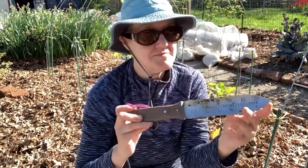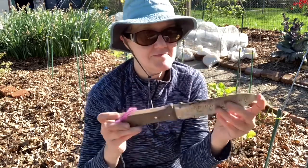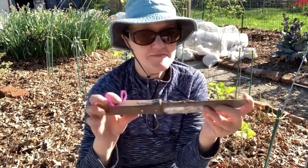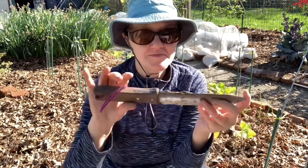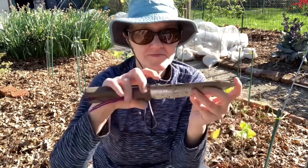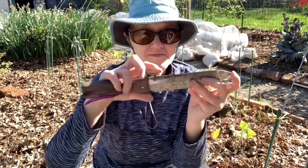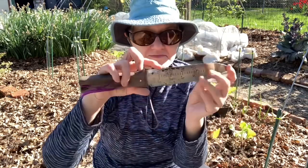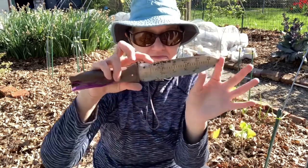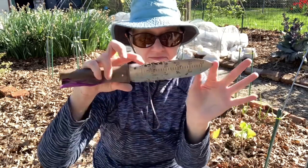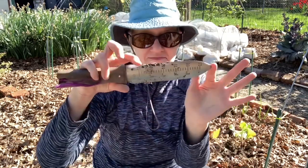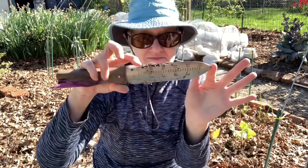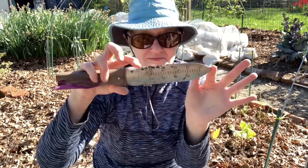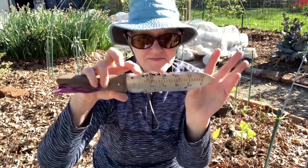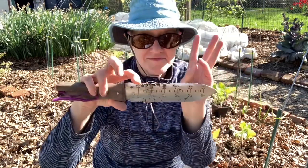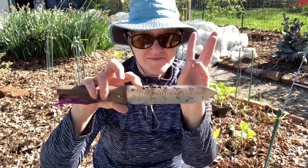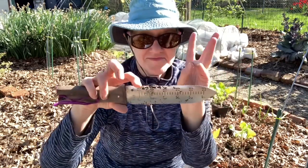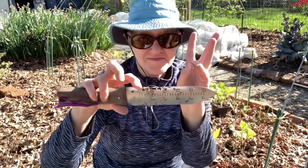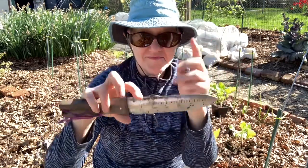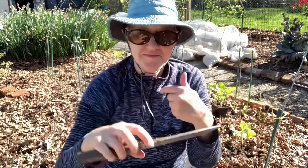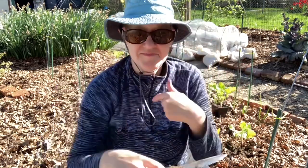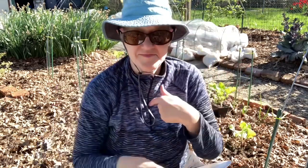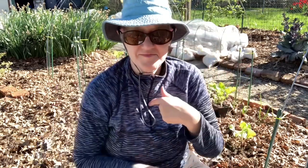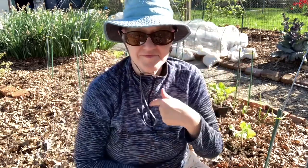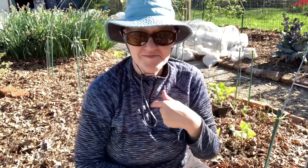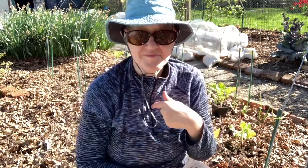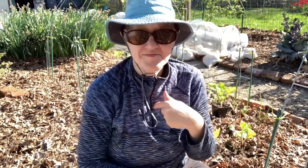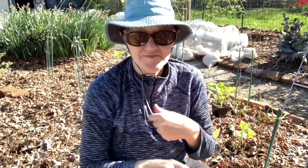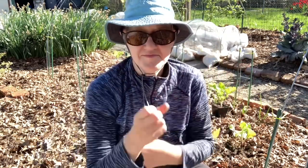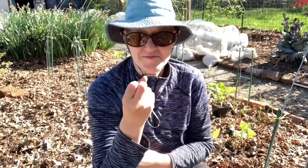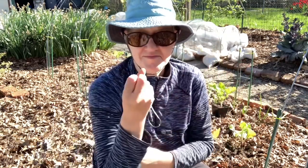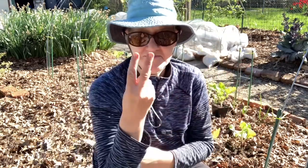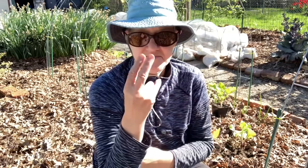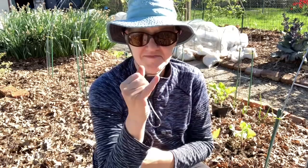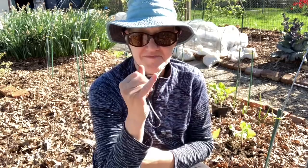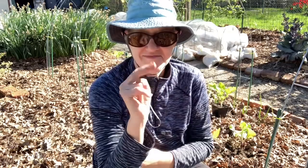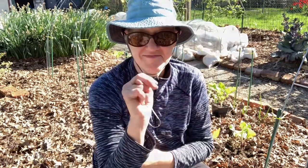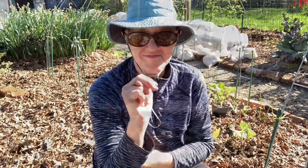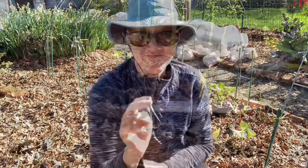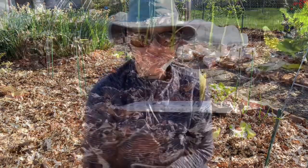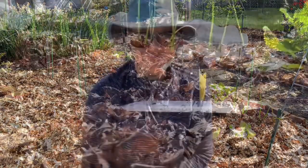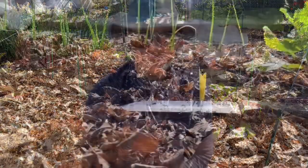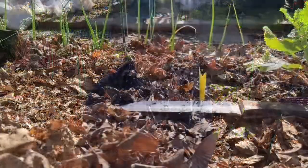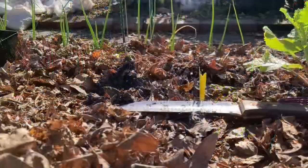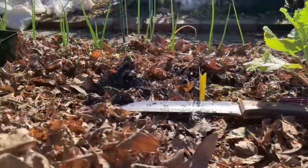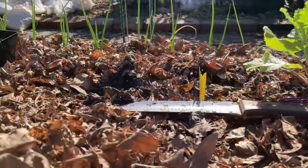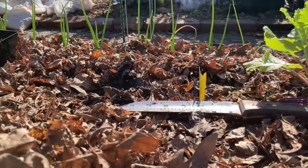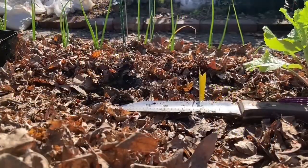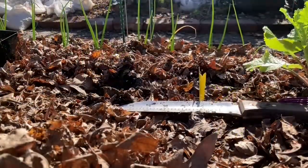inches. And then here it's marked at 6 inches. I'm going to go ahead and space mine 12 inches apart.